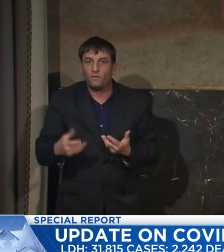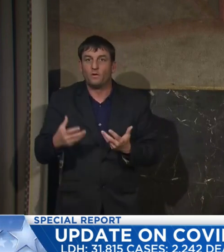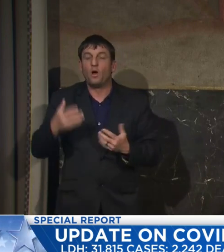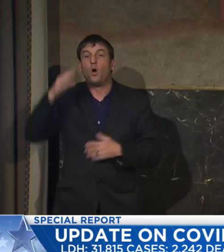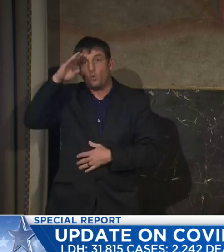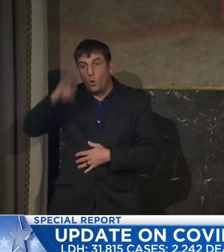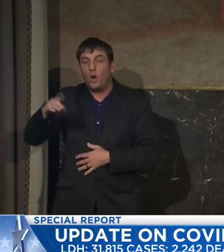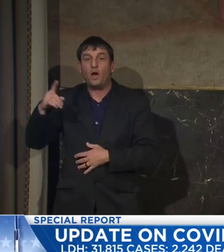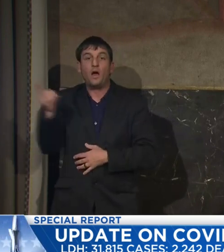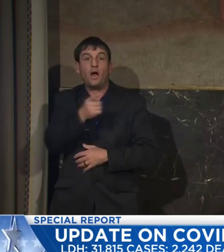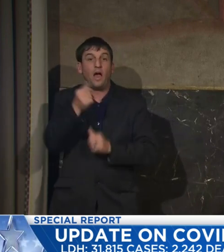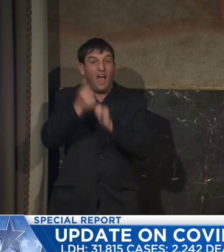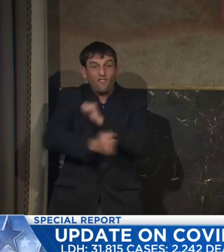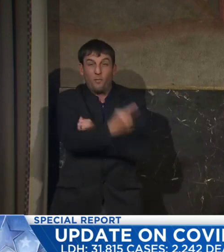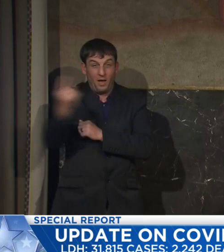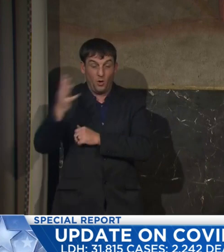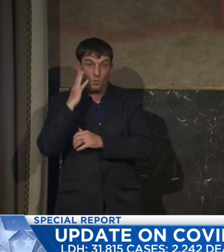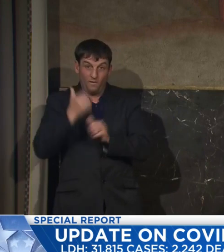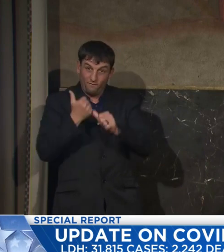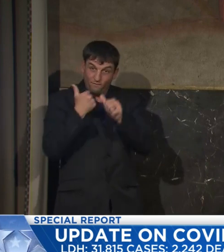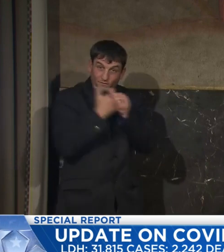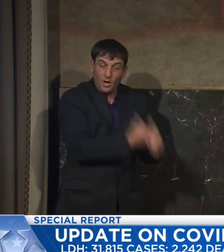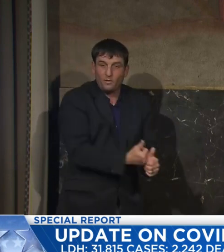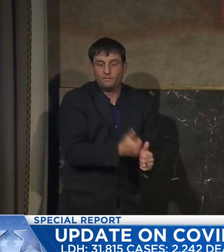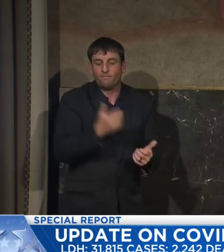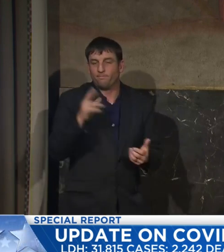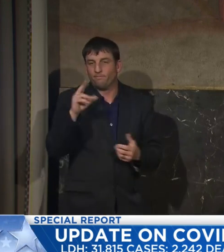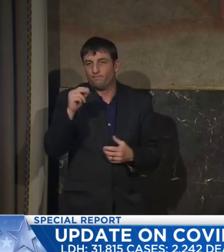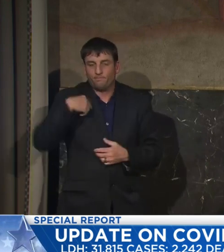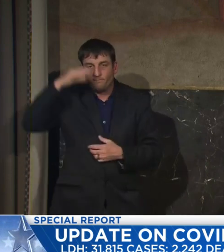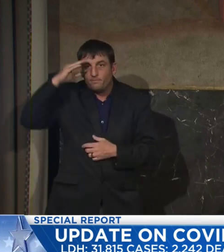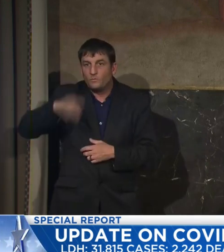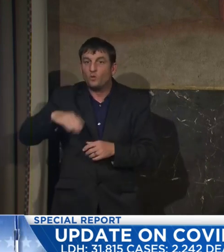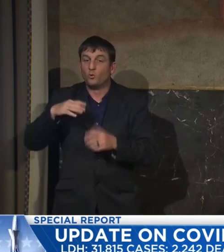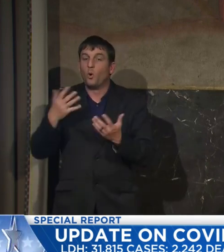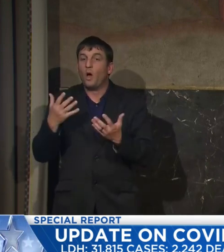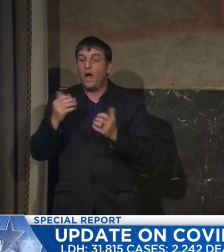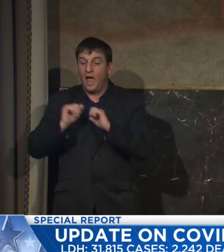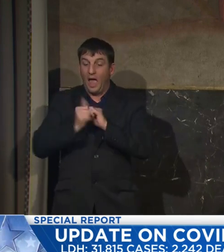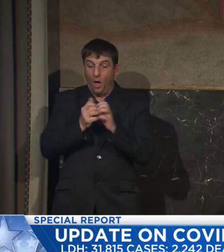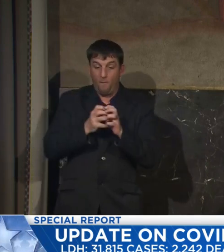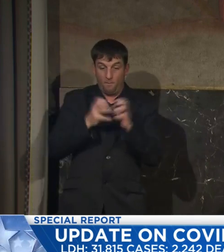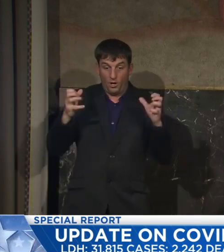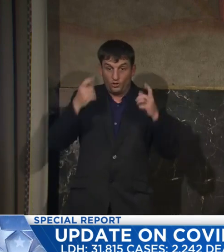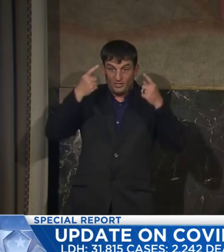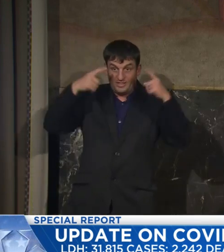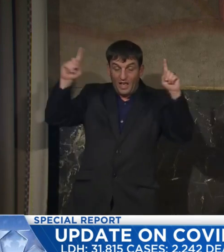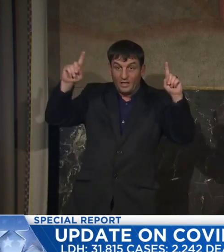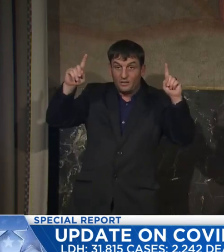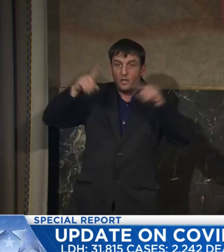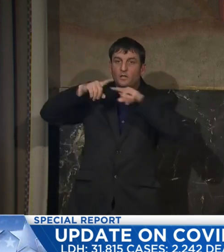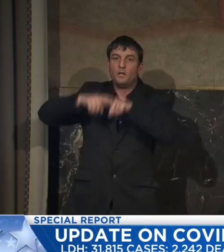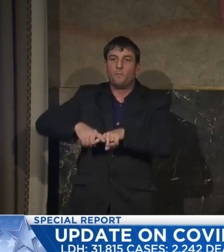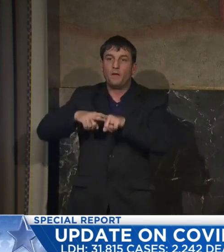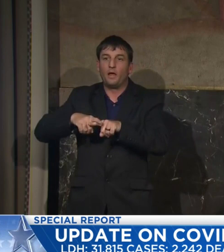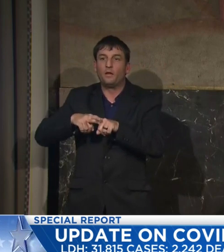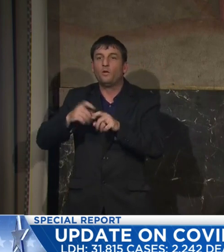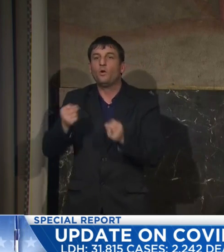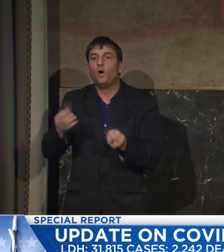not everybody's going to do what we're asking them to do, so the degree to which we're going to be successful will depend in large part on how many do